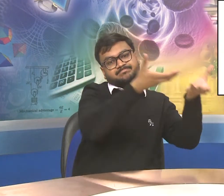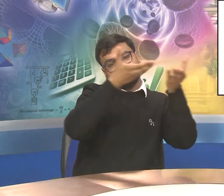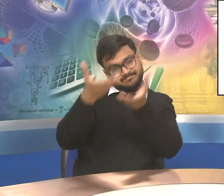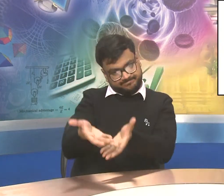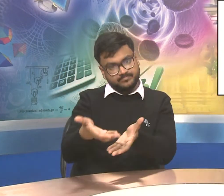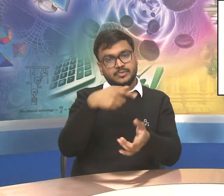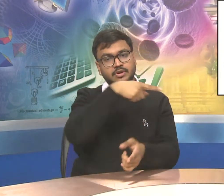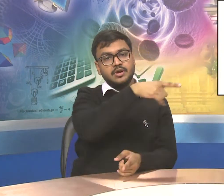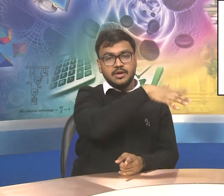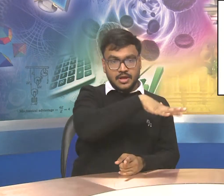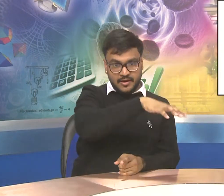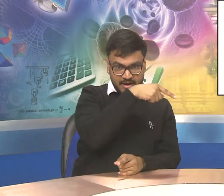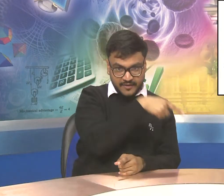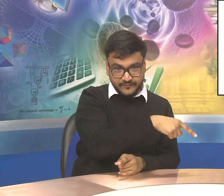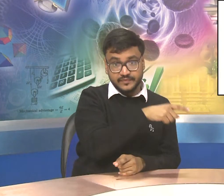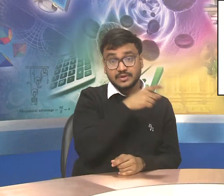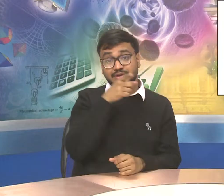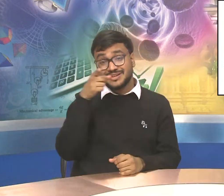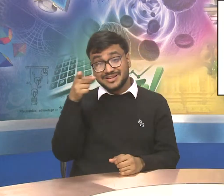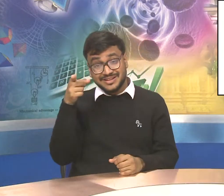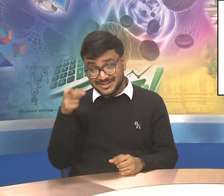It happens in reference services,